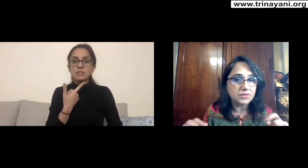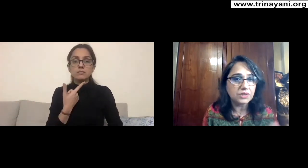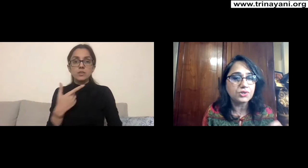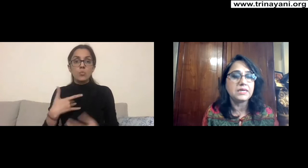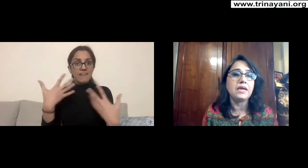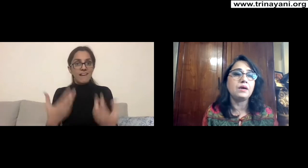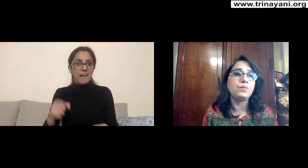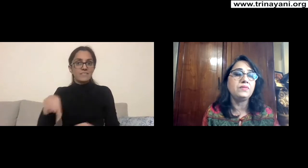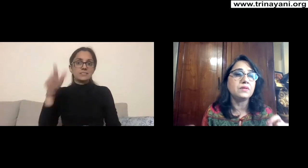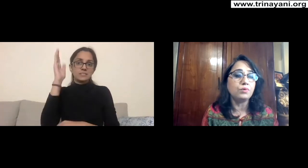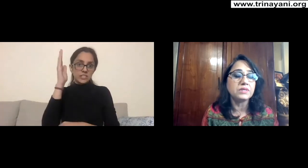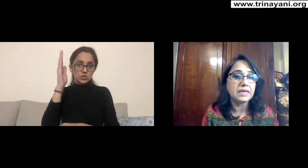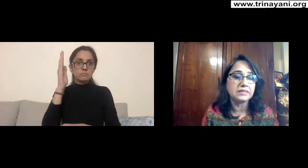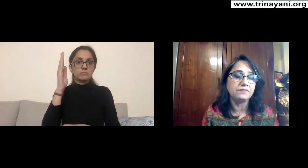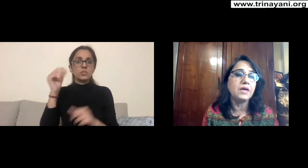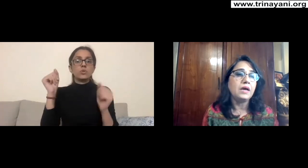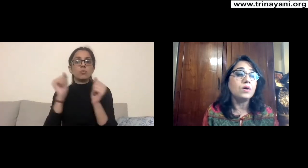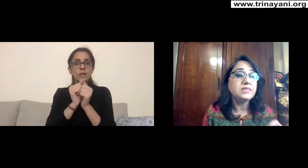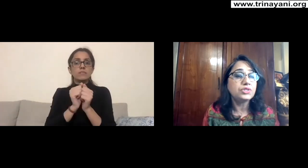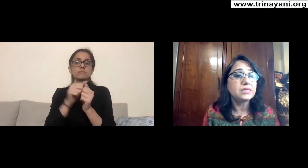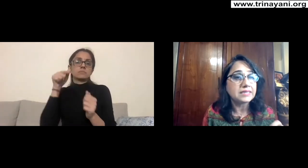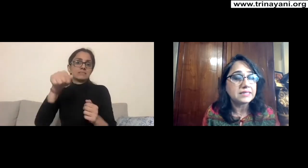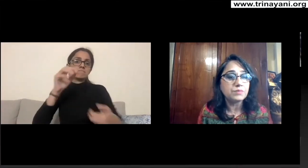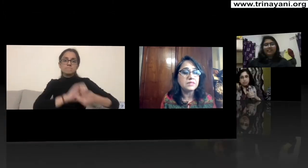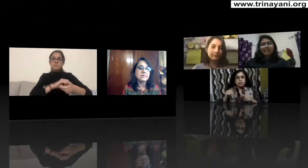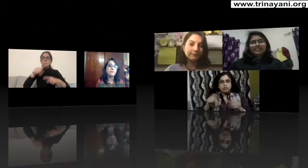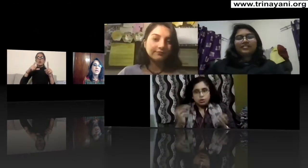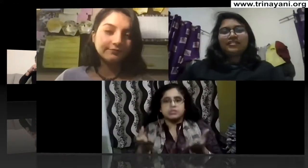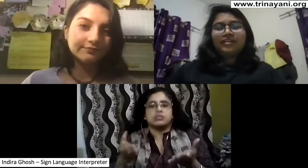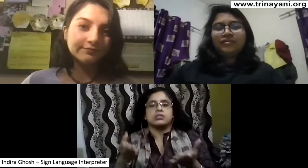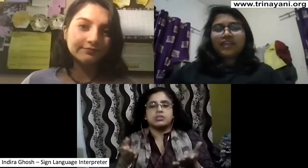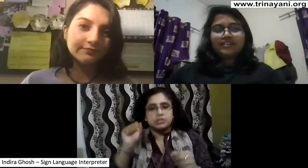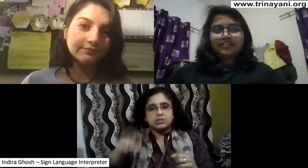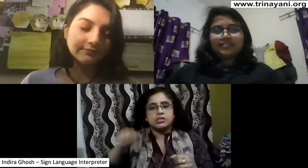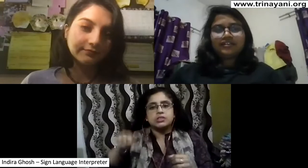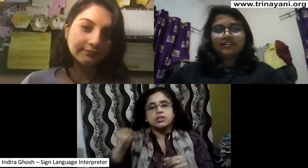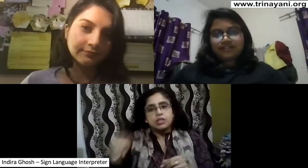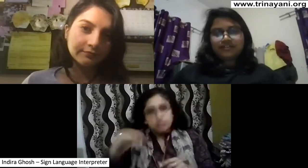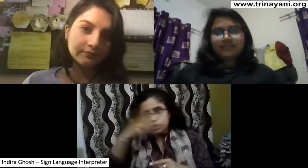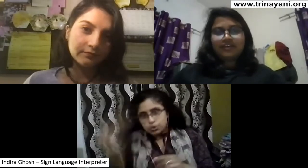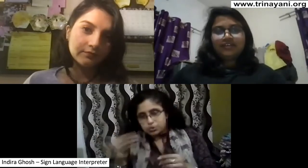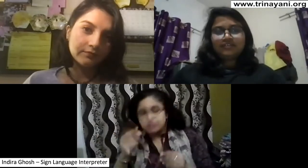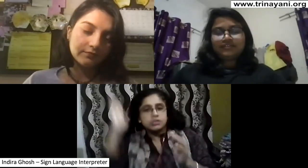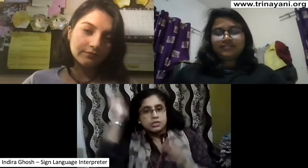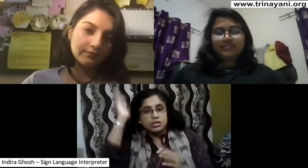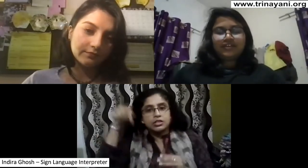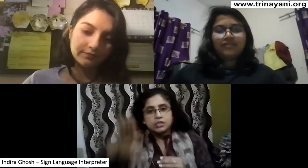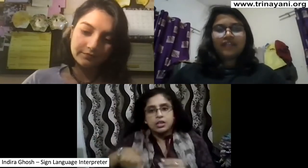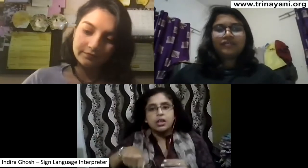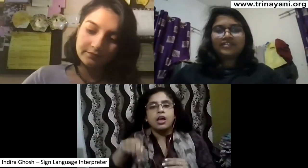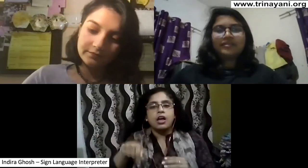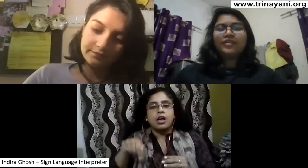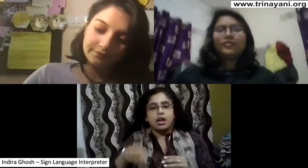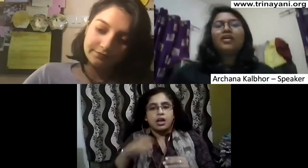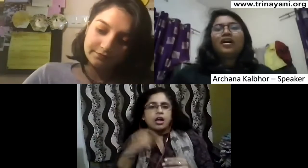having this session today with Growth Collective on digital accessibility. Yes, in today's lecture, I would